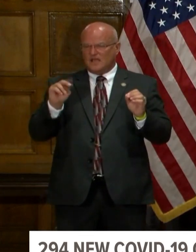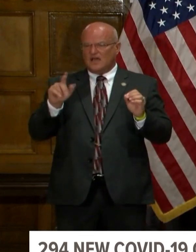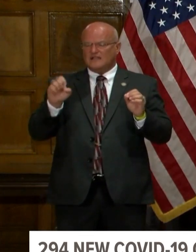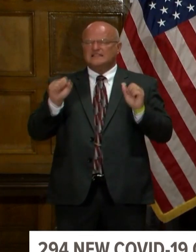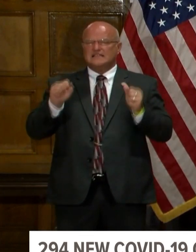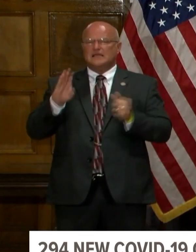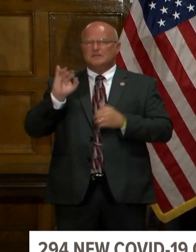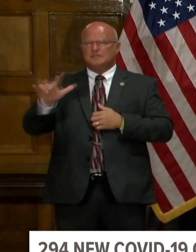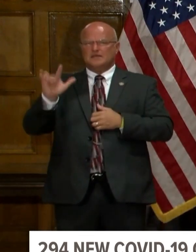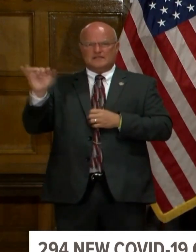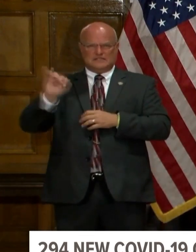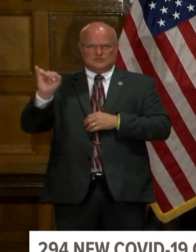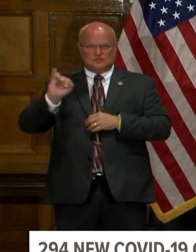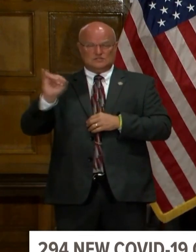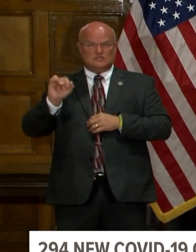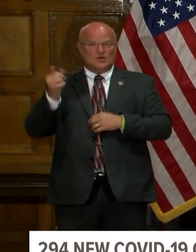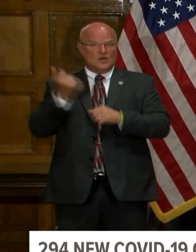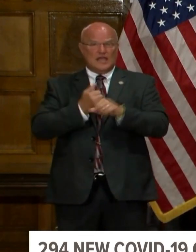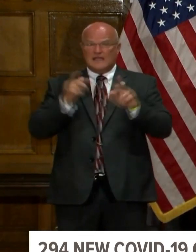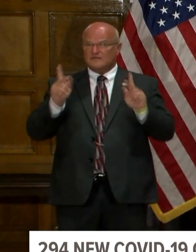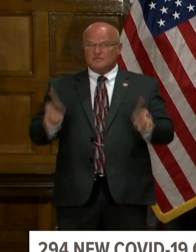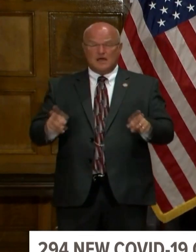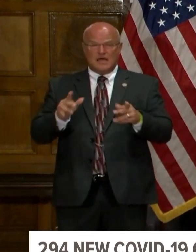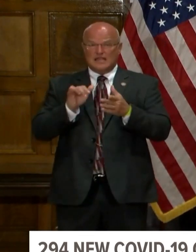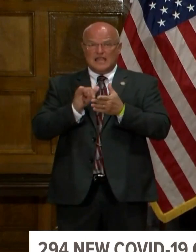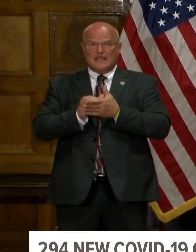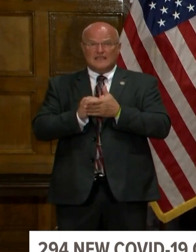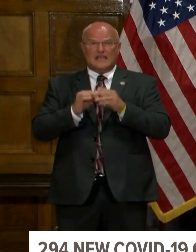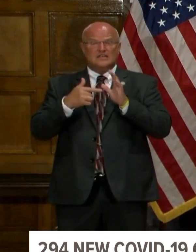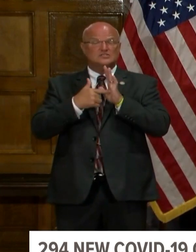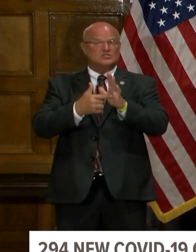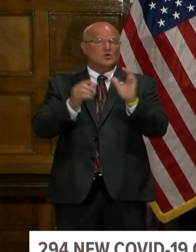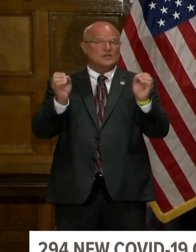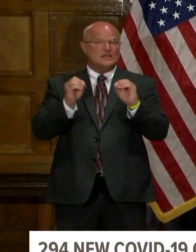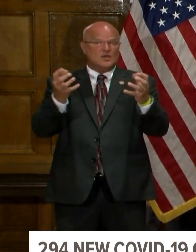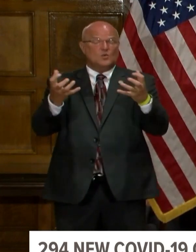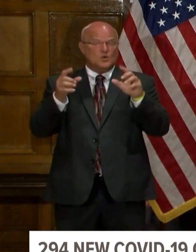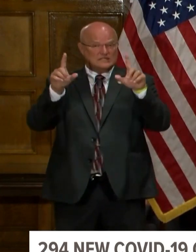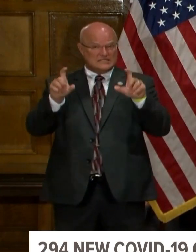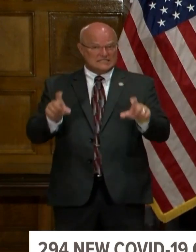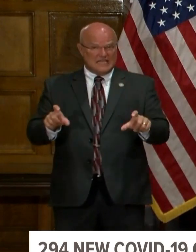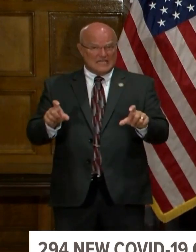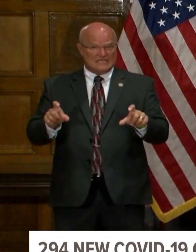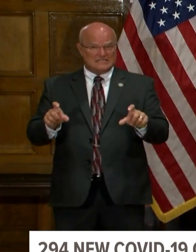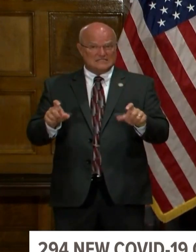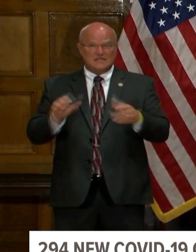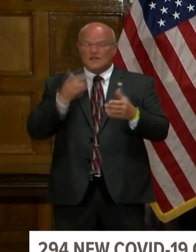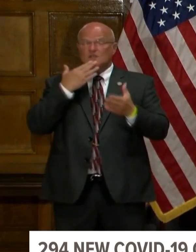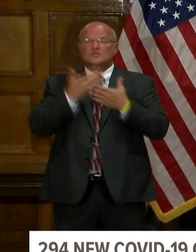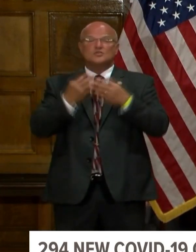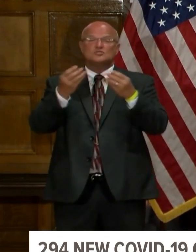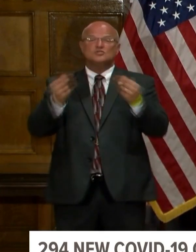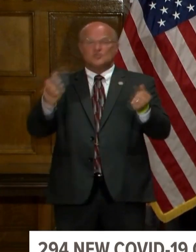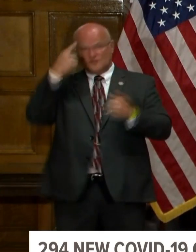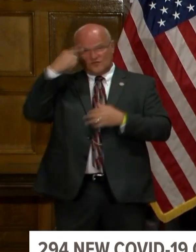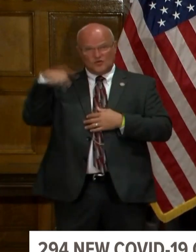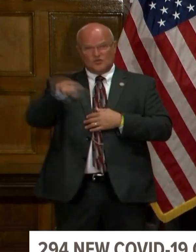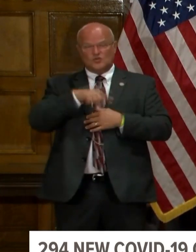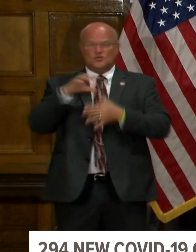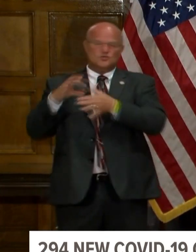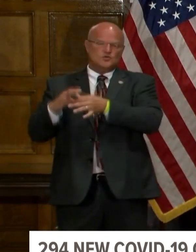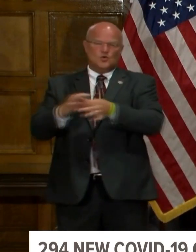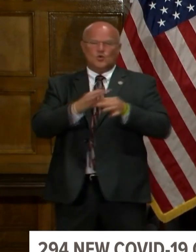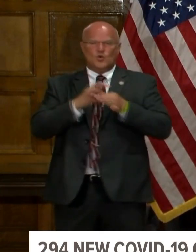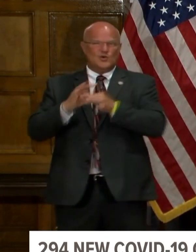can bill the insurance. So everybody that is asymptomatic wants a test, that's a good solution for you to